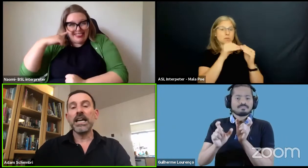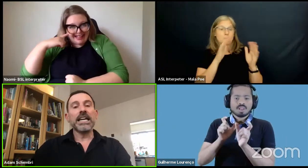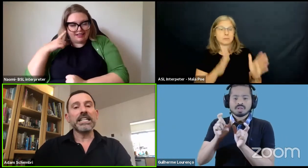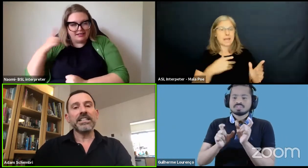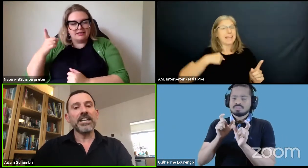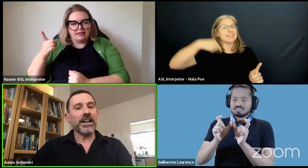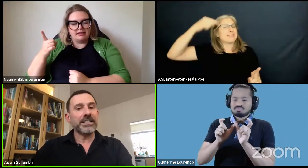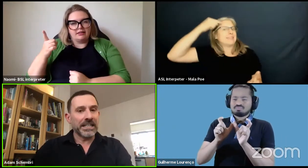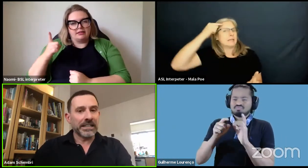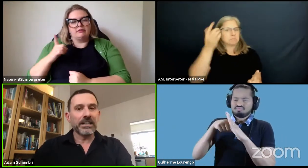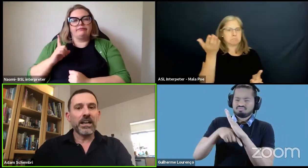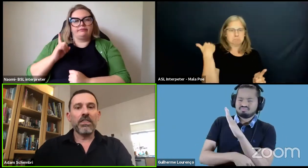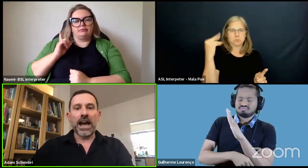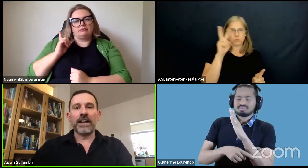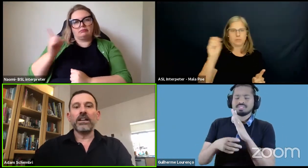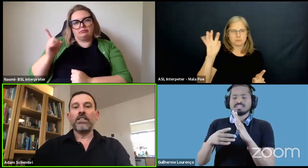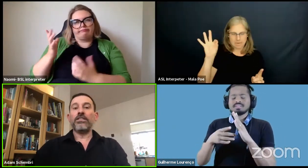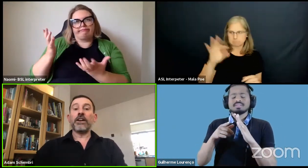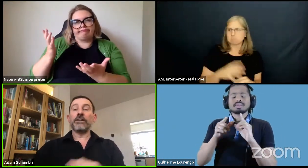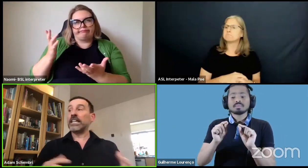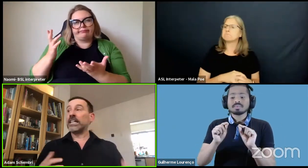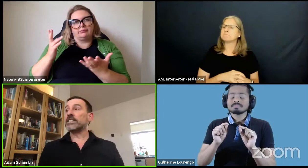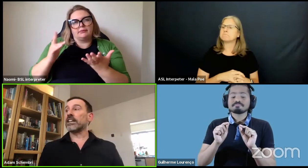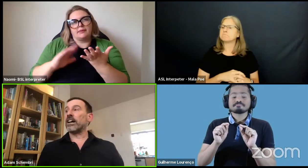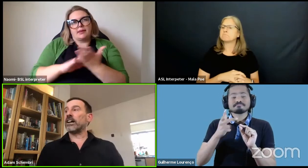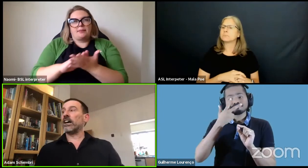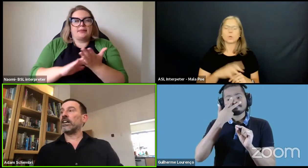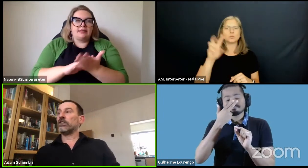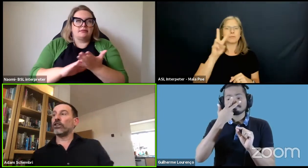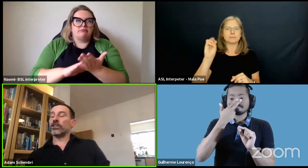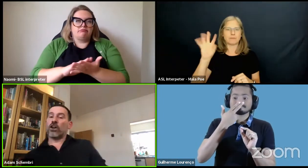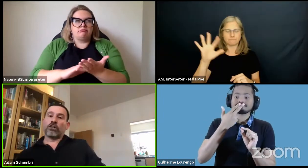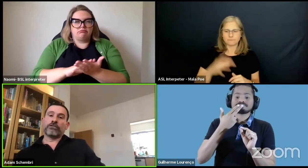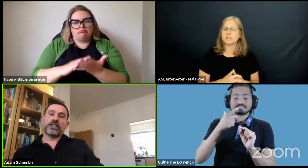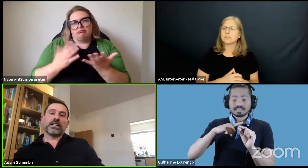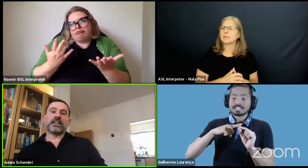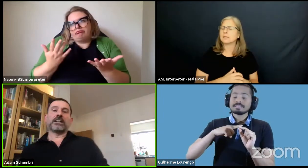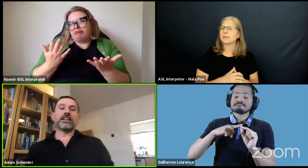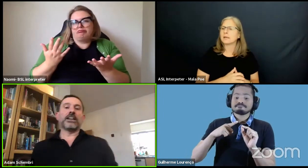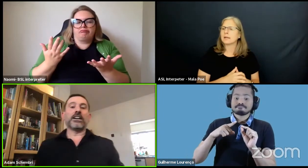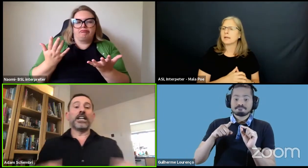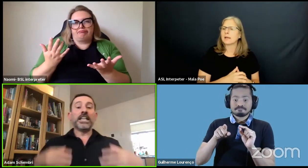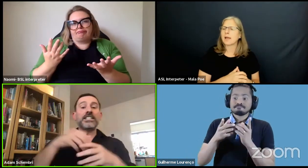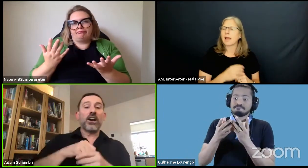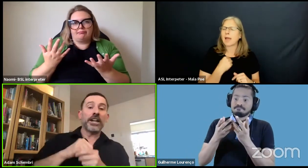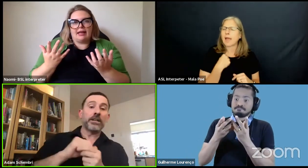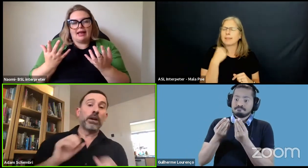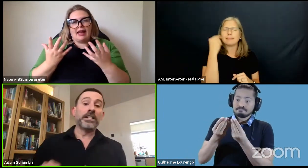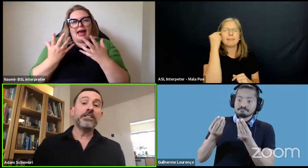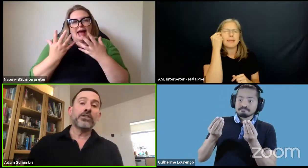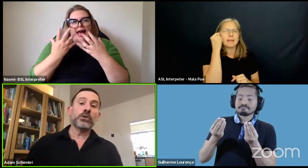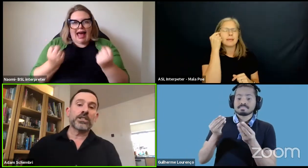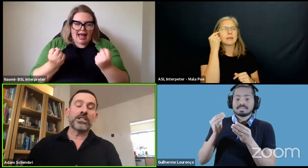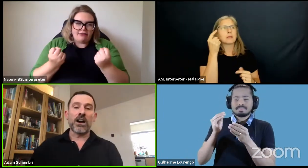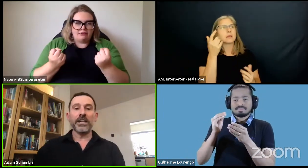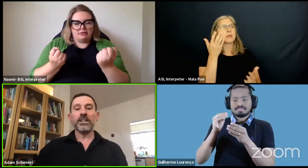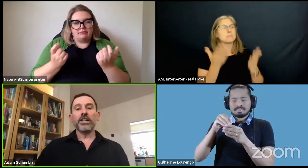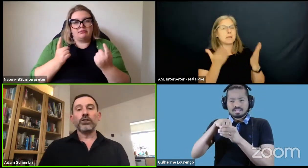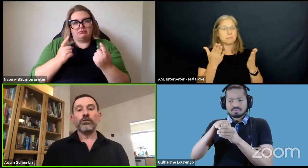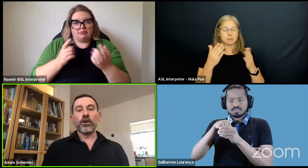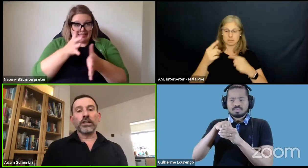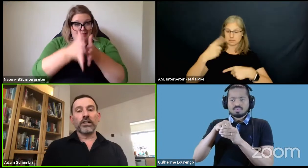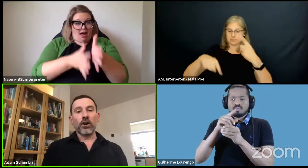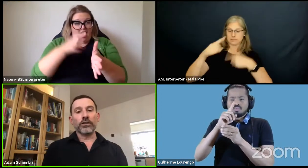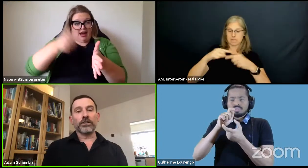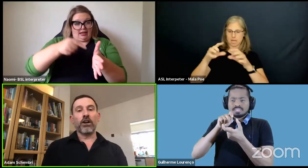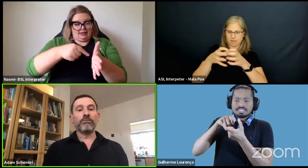complexity is the idea that there is a lot of, inside an individual sign,